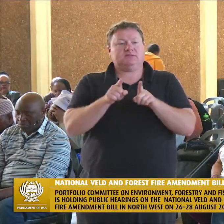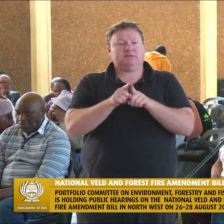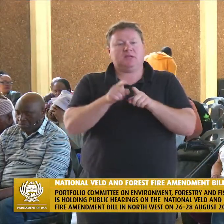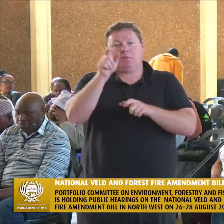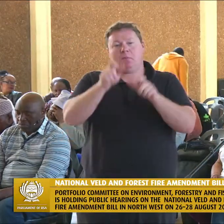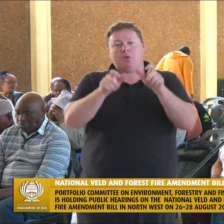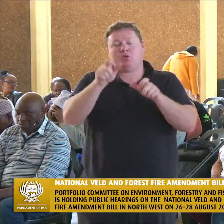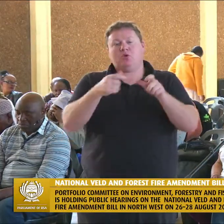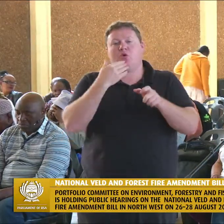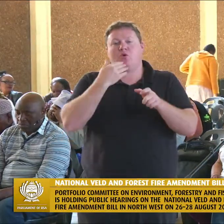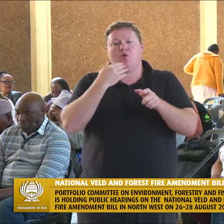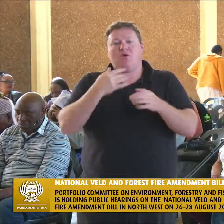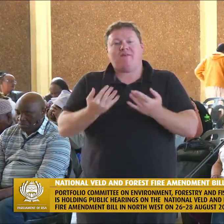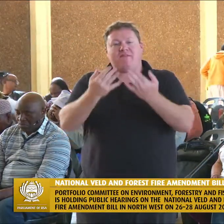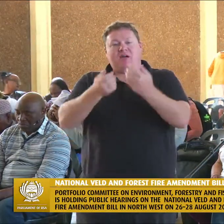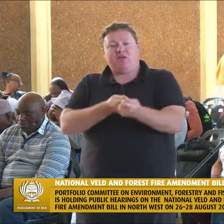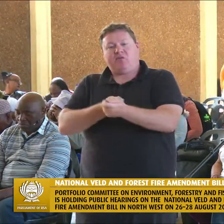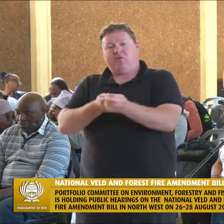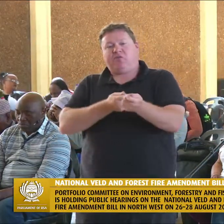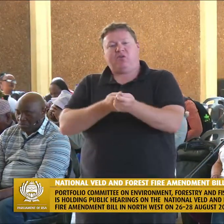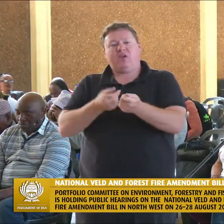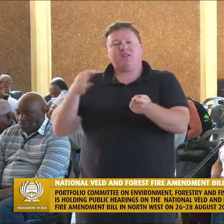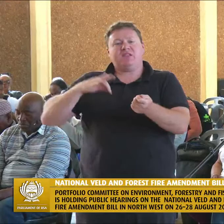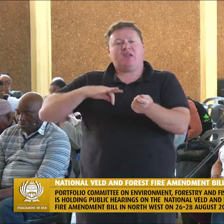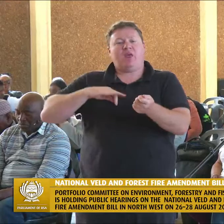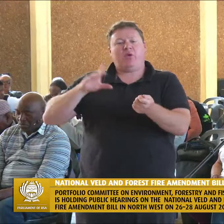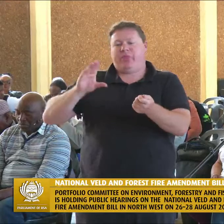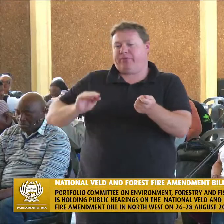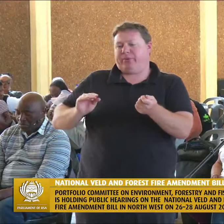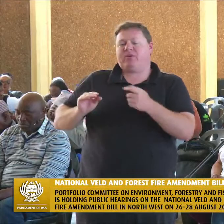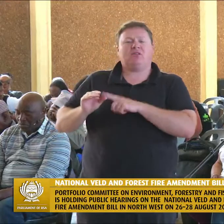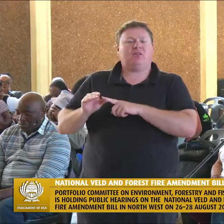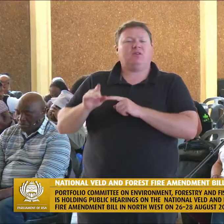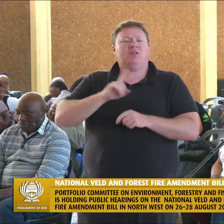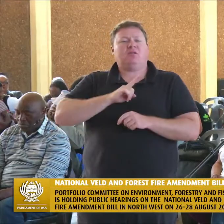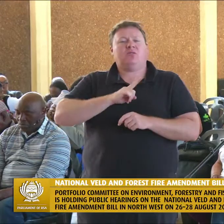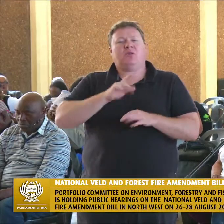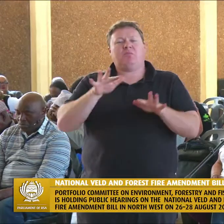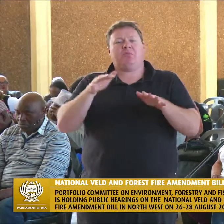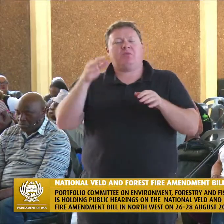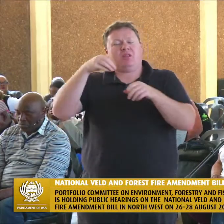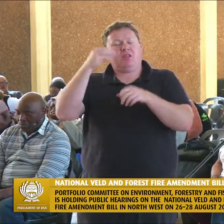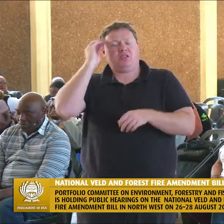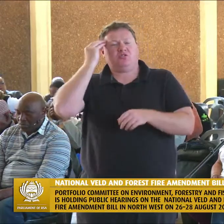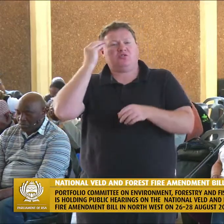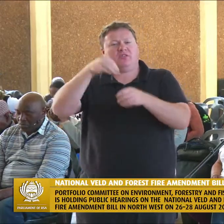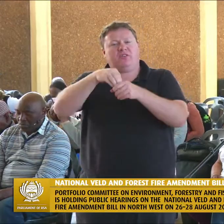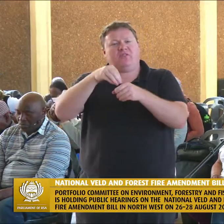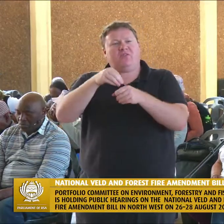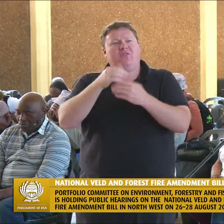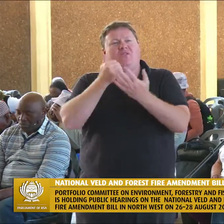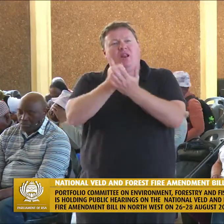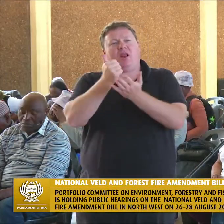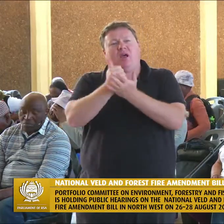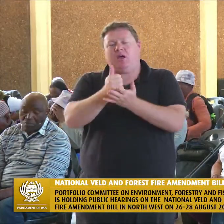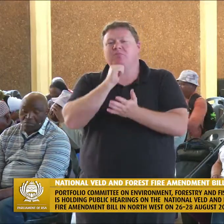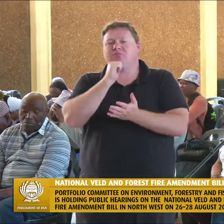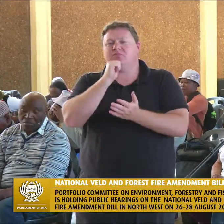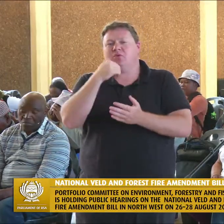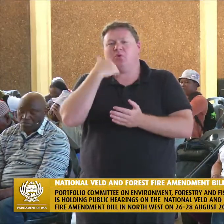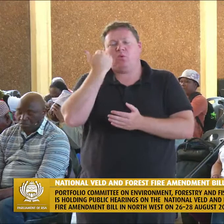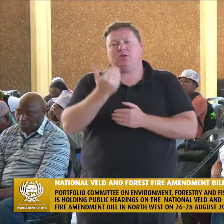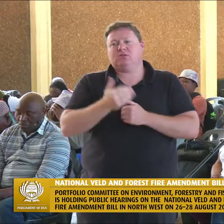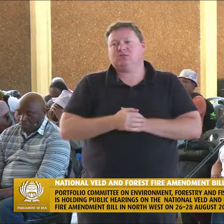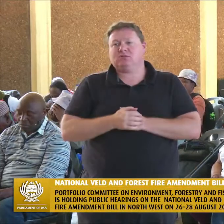enough that's why you see people who most of the people are not interested in this fire fighting